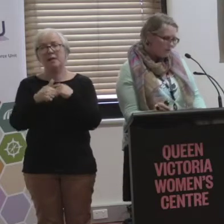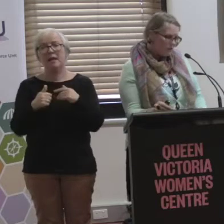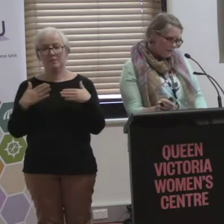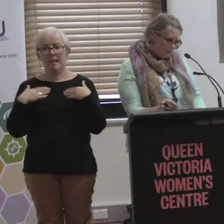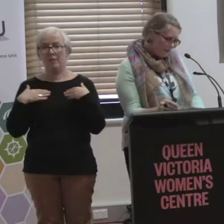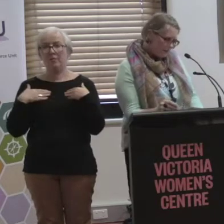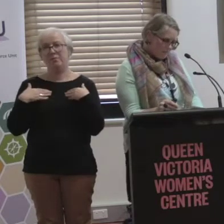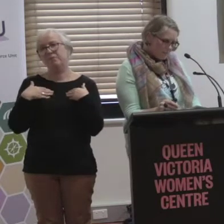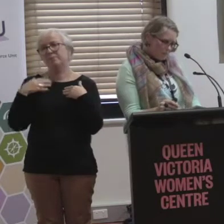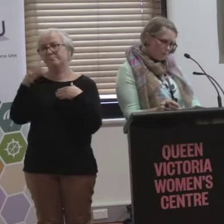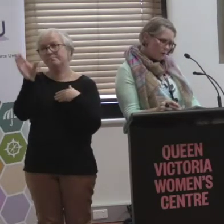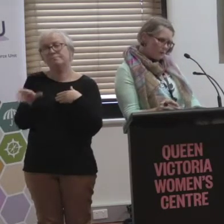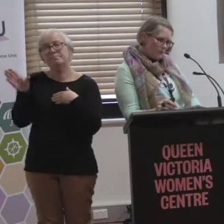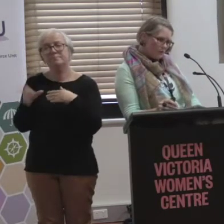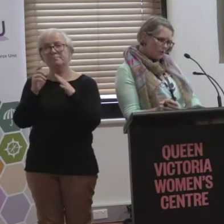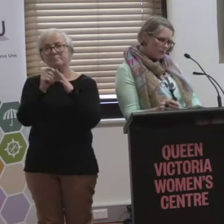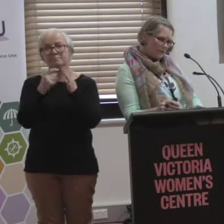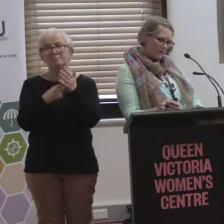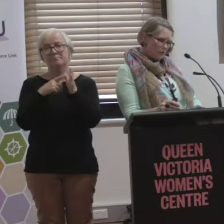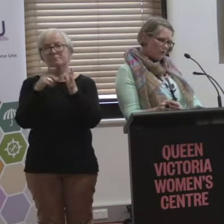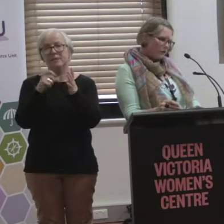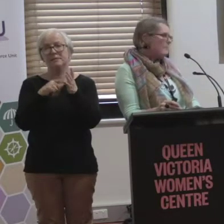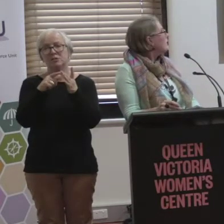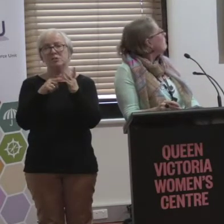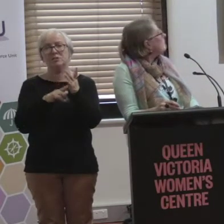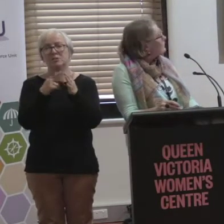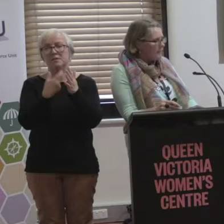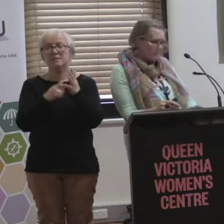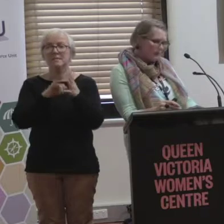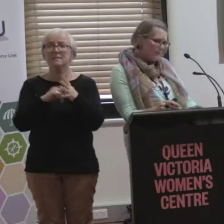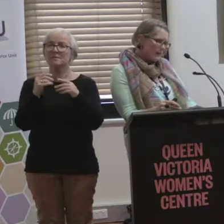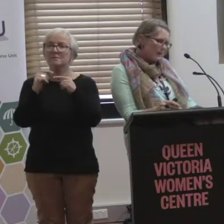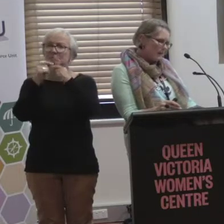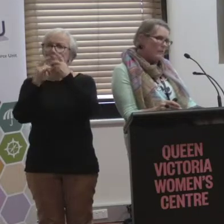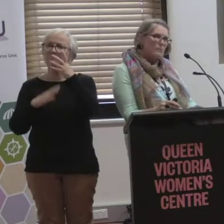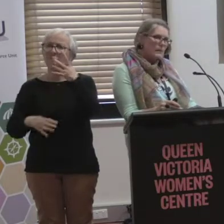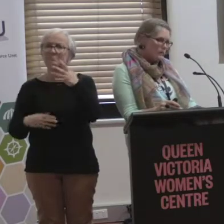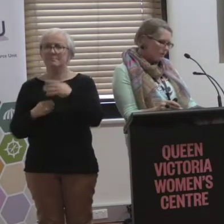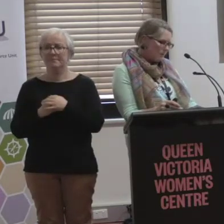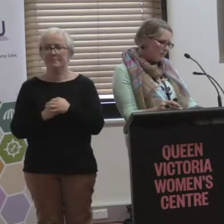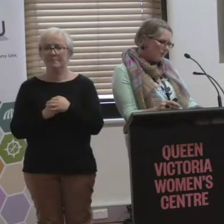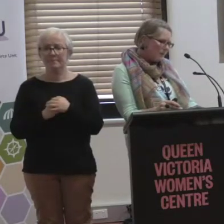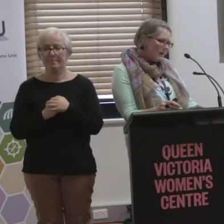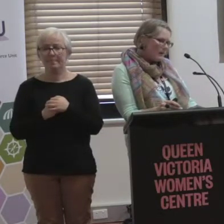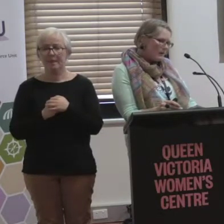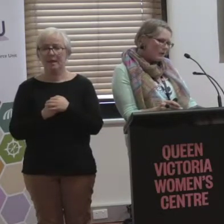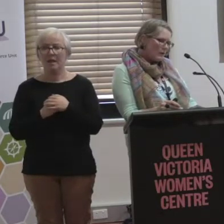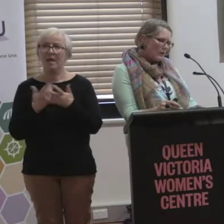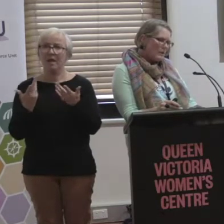health practitioners, and it's a much broader group of professionals than was previously under the old Medical Treatment Act.